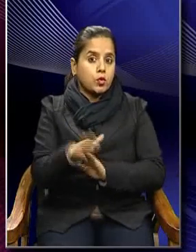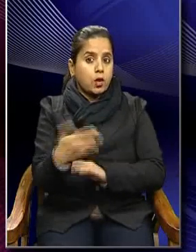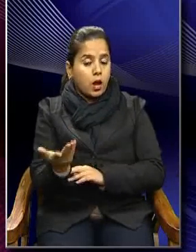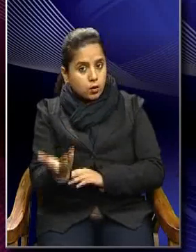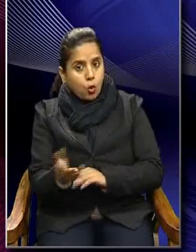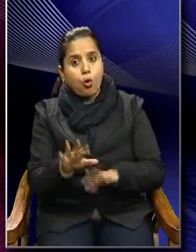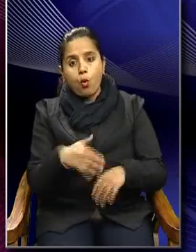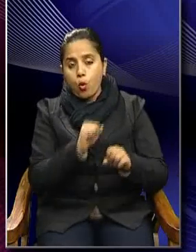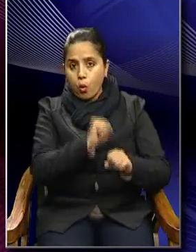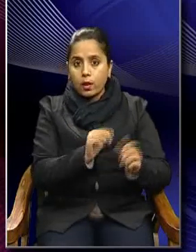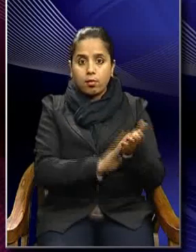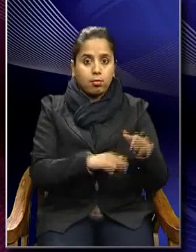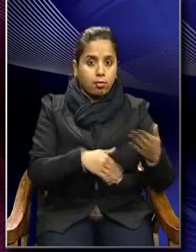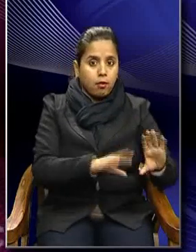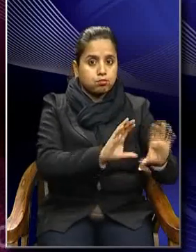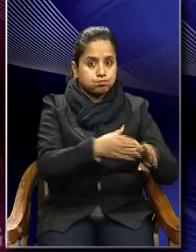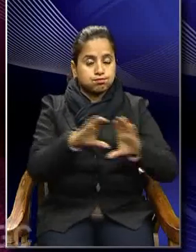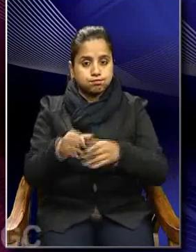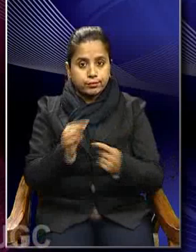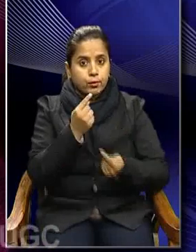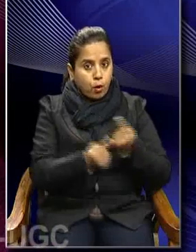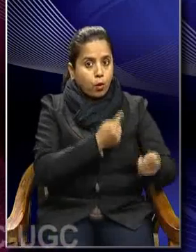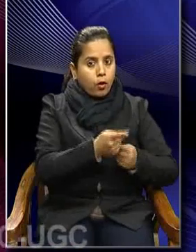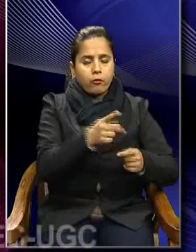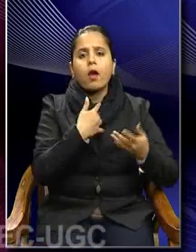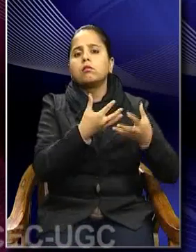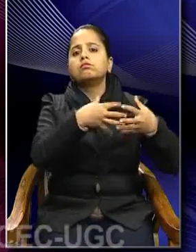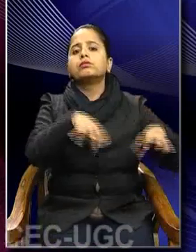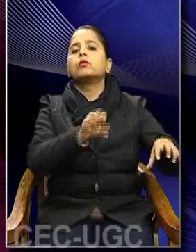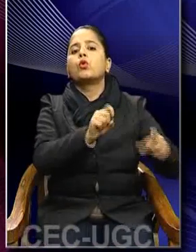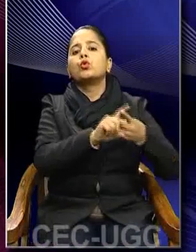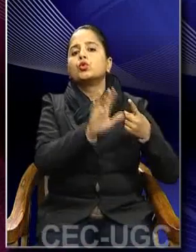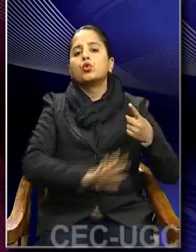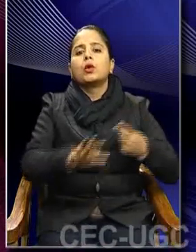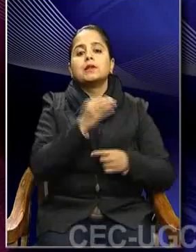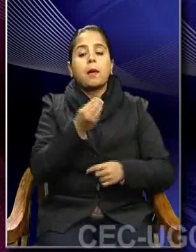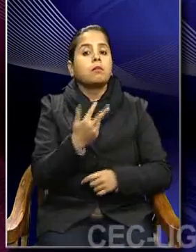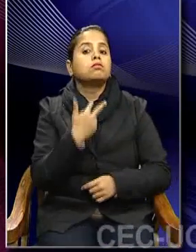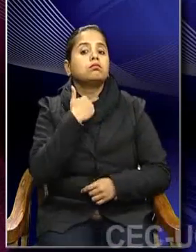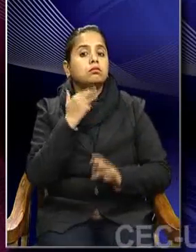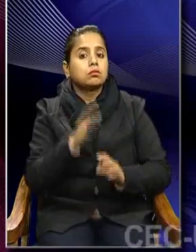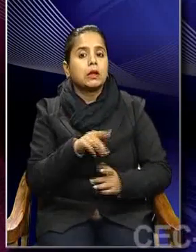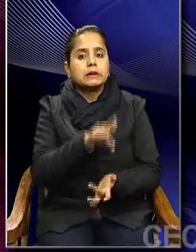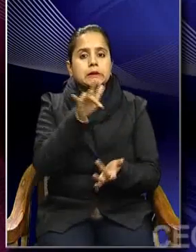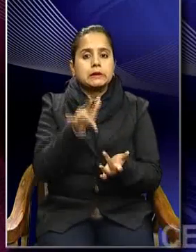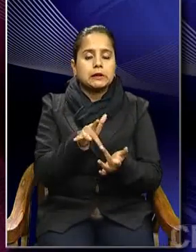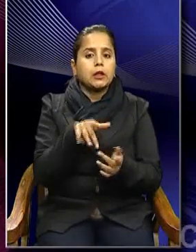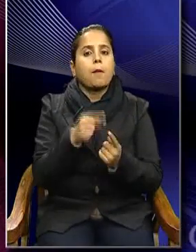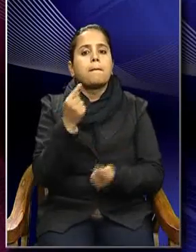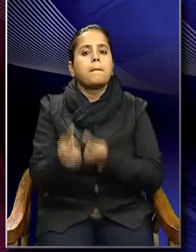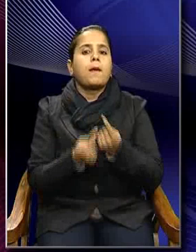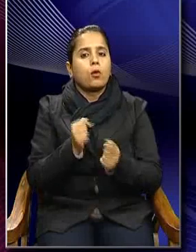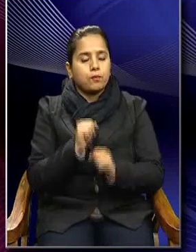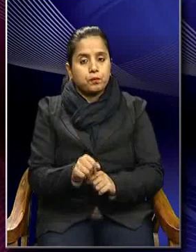the regimes of left-wing politics, and some stuck on with the centrist politics,